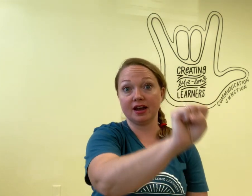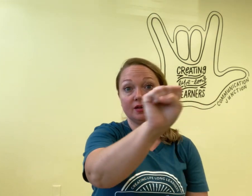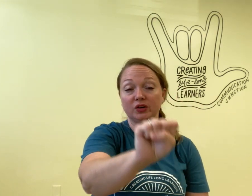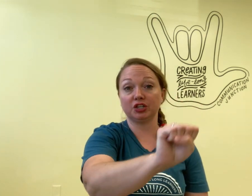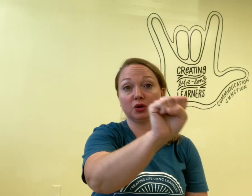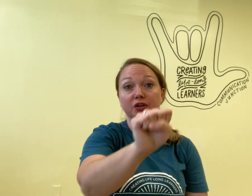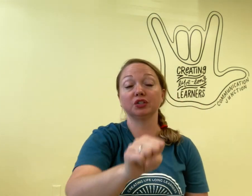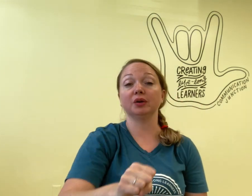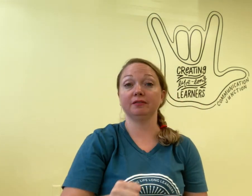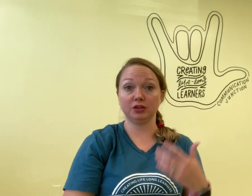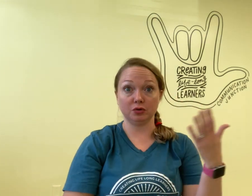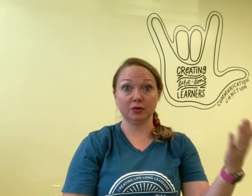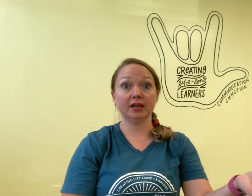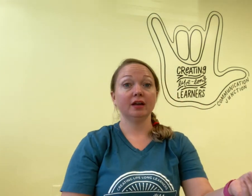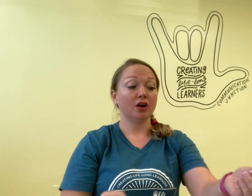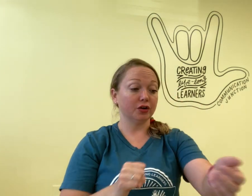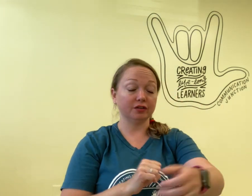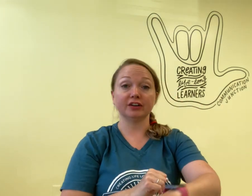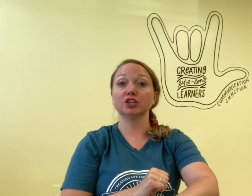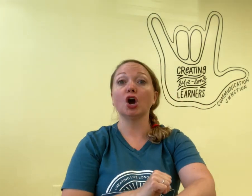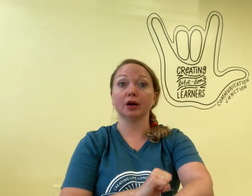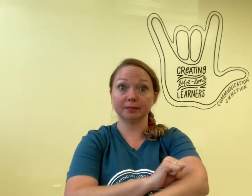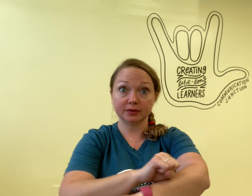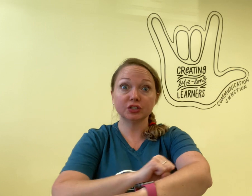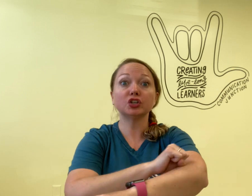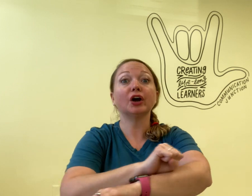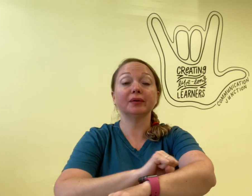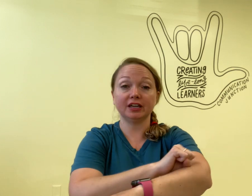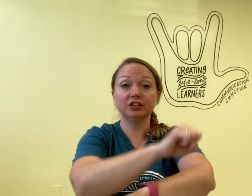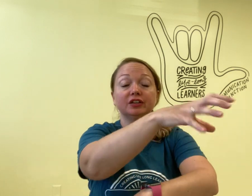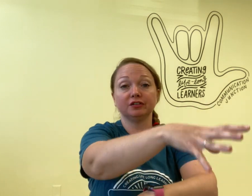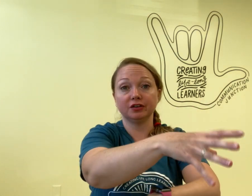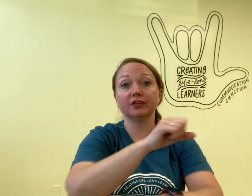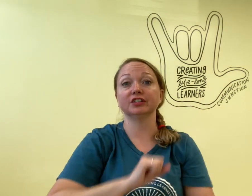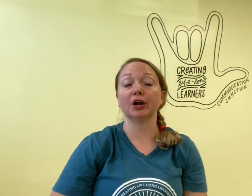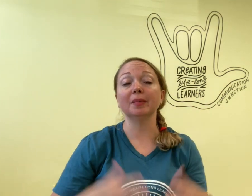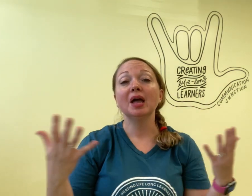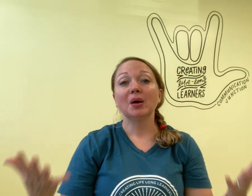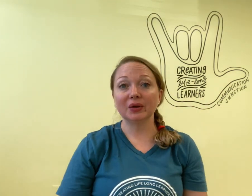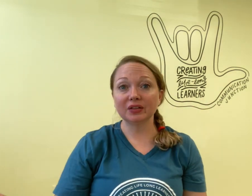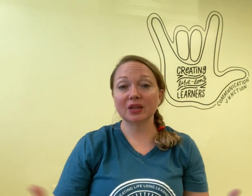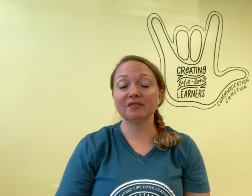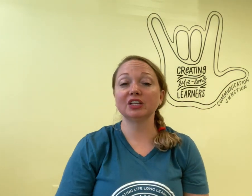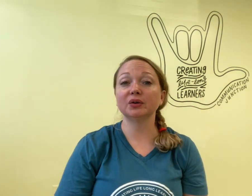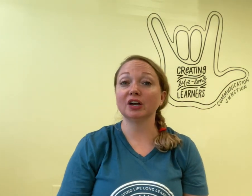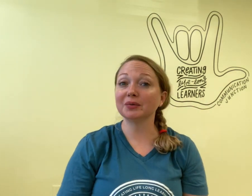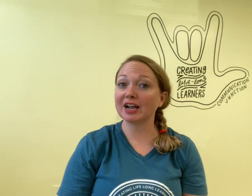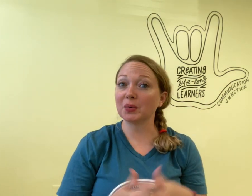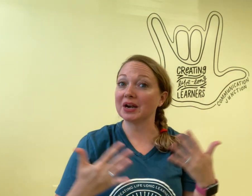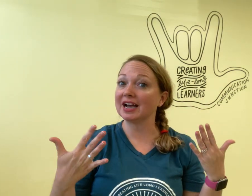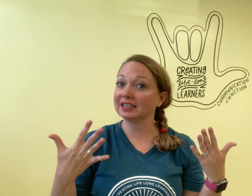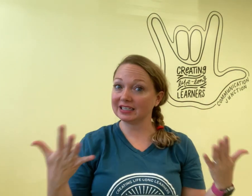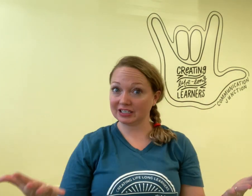which you hurt. So if you hurt your friend's arm, sorry to your friend's arm. With everything going on right now, we're not